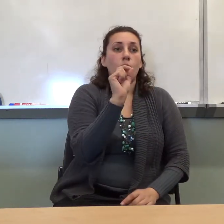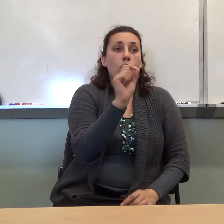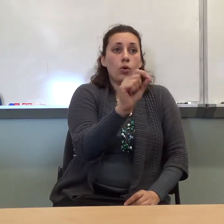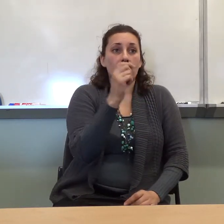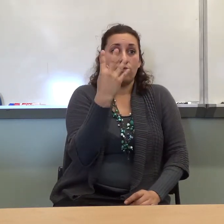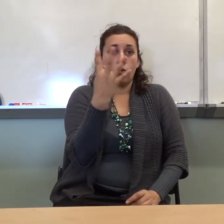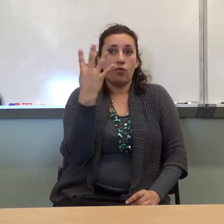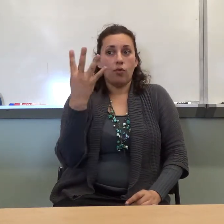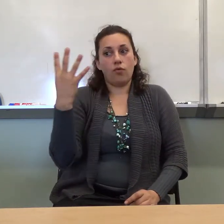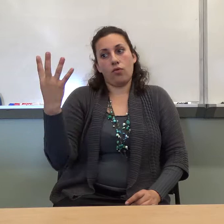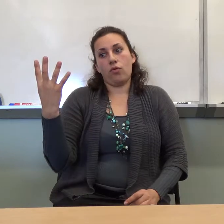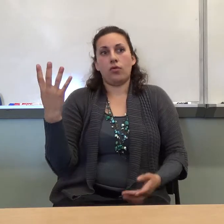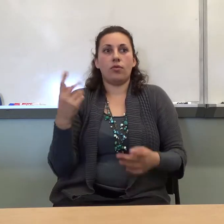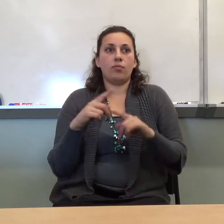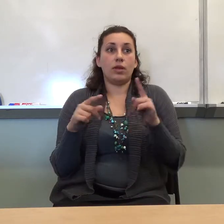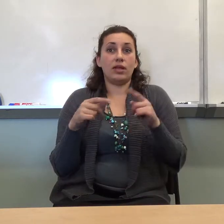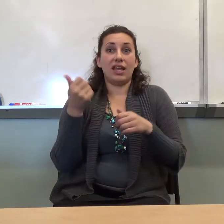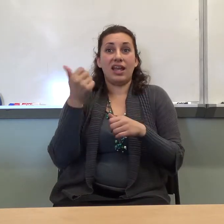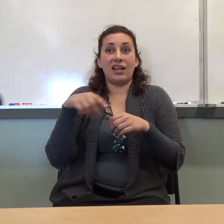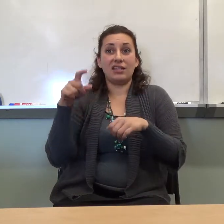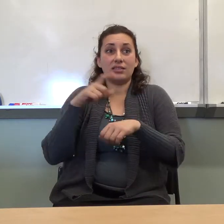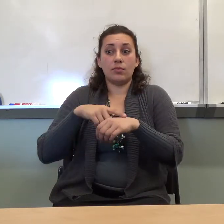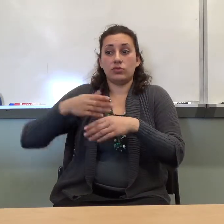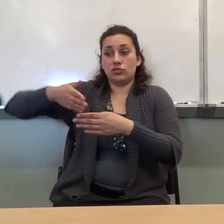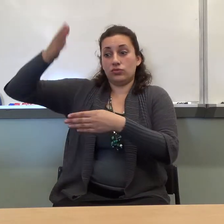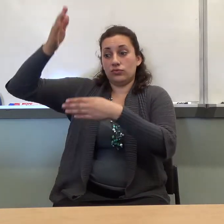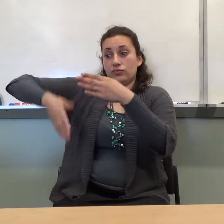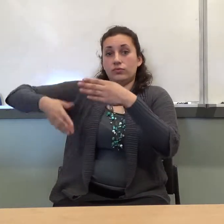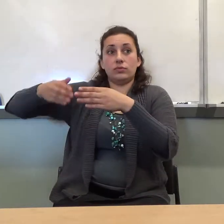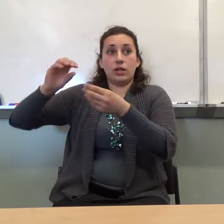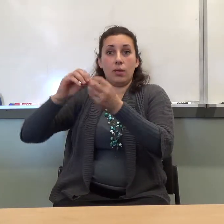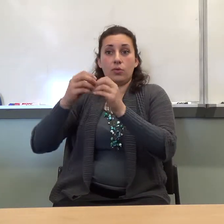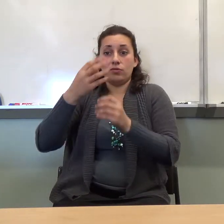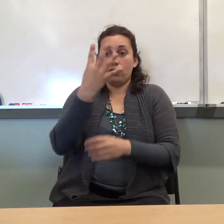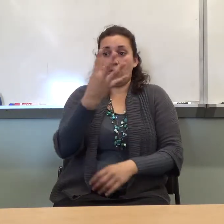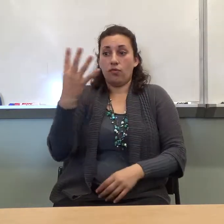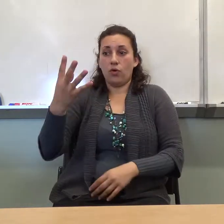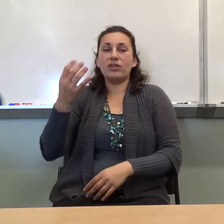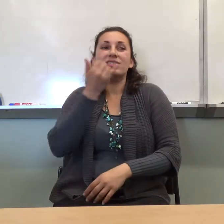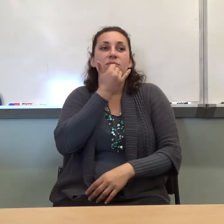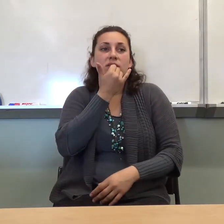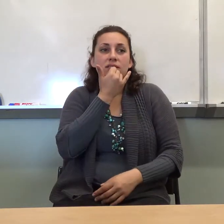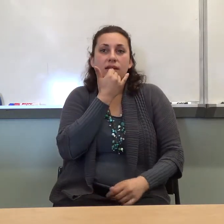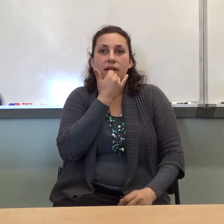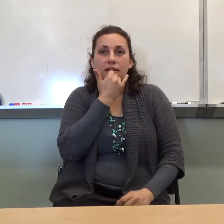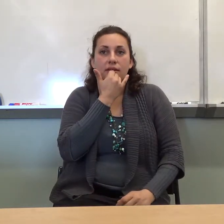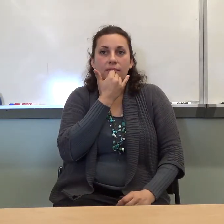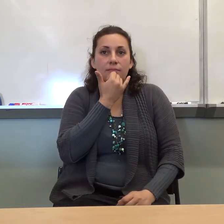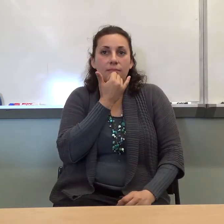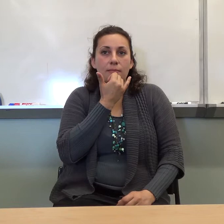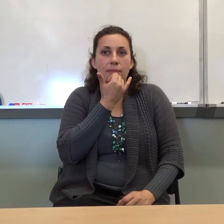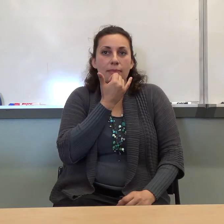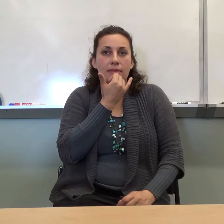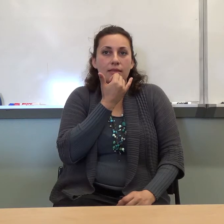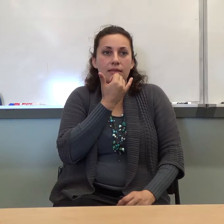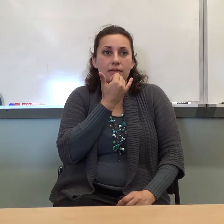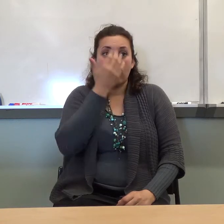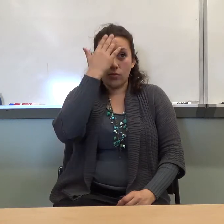But anytime you chop off a repeater anywhere, you're making a mistake. There's an error induced by doing that. Because this is